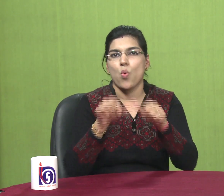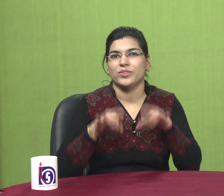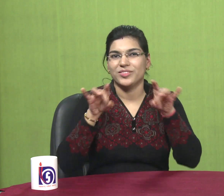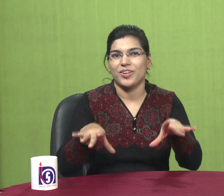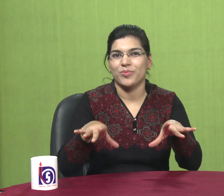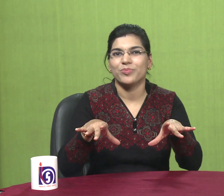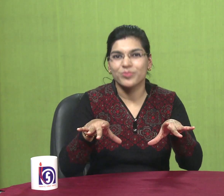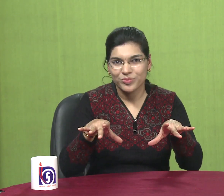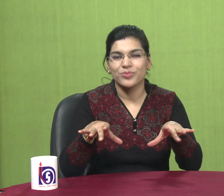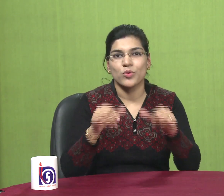Australia.